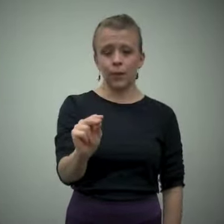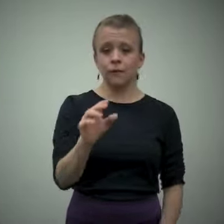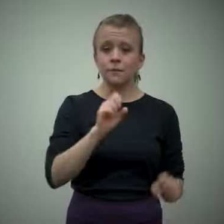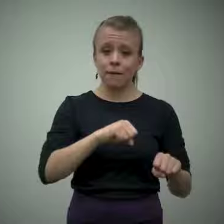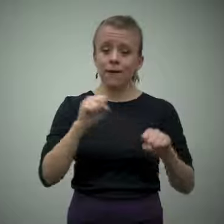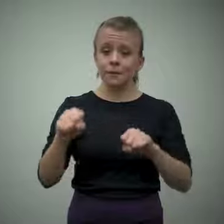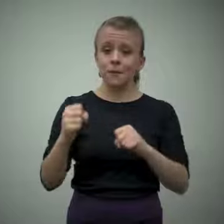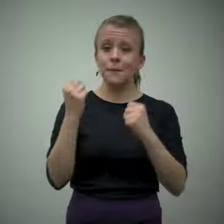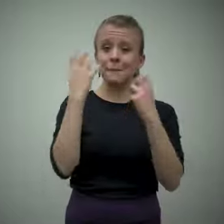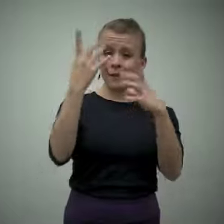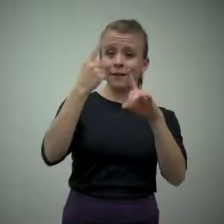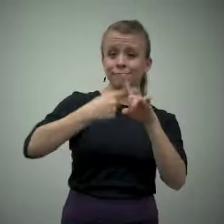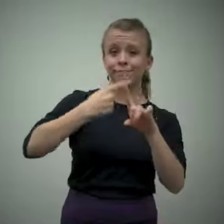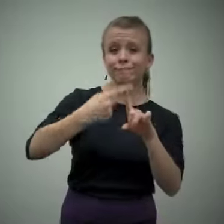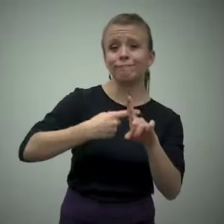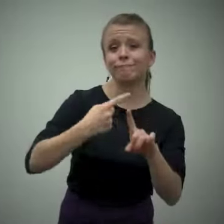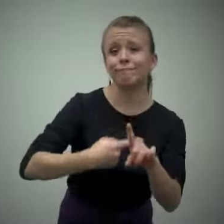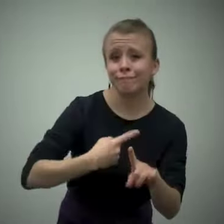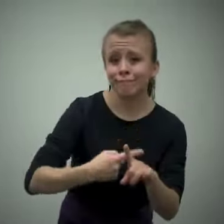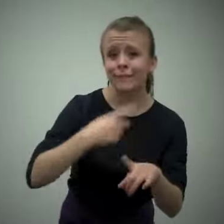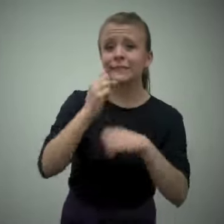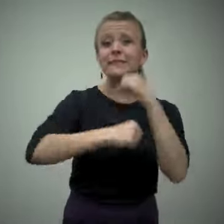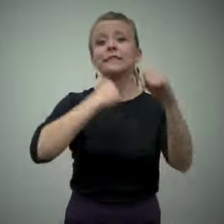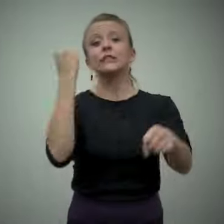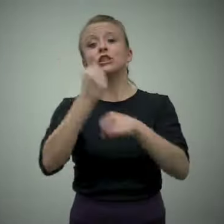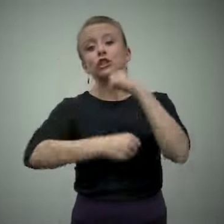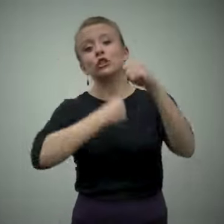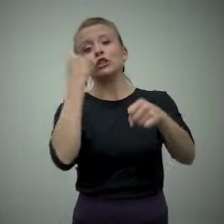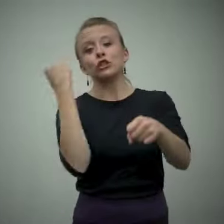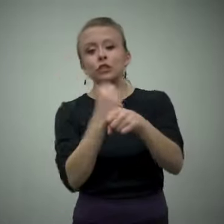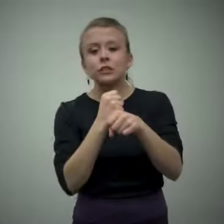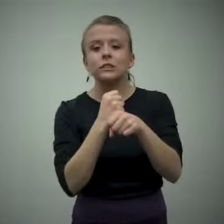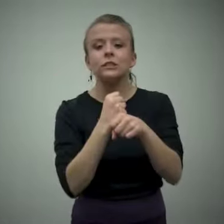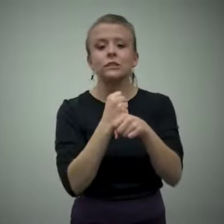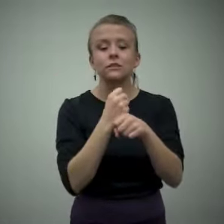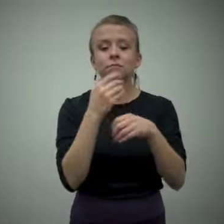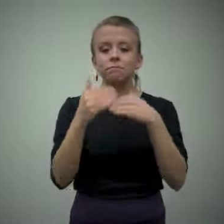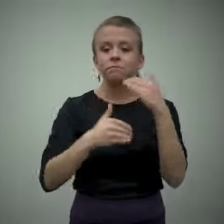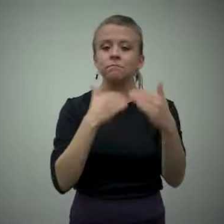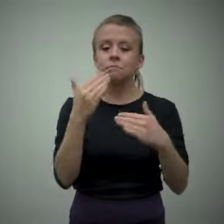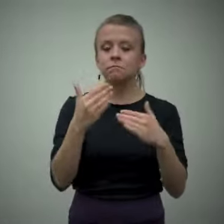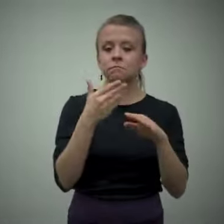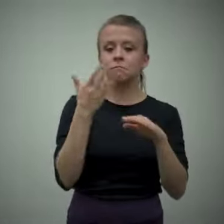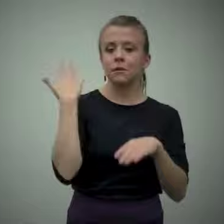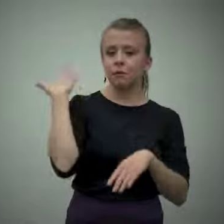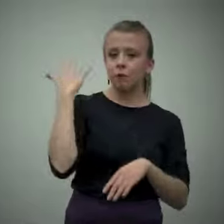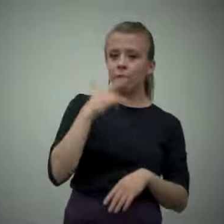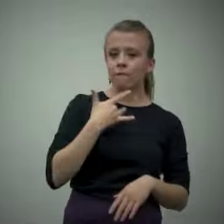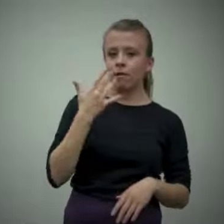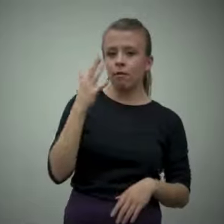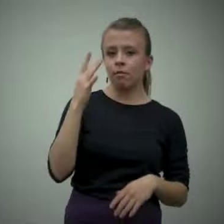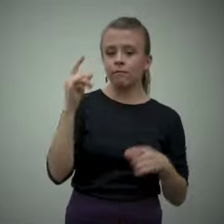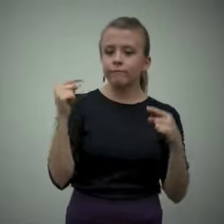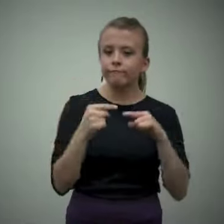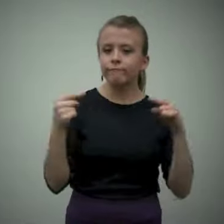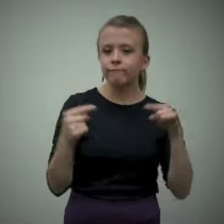take months or years before the painful, numbing symptoms appear. And because the symptoms